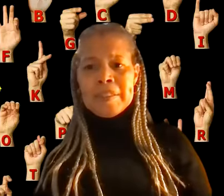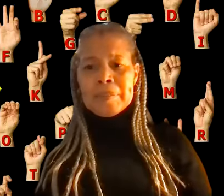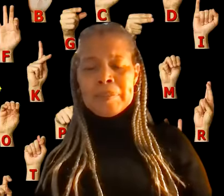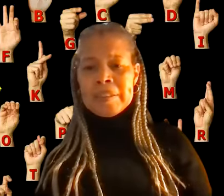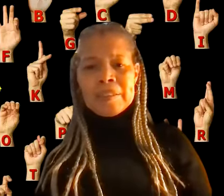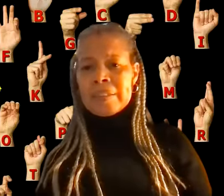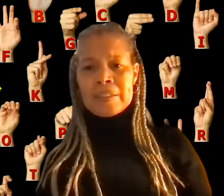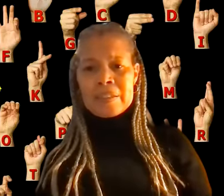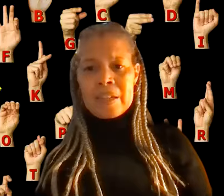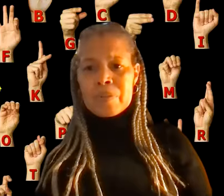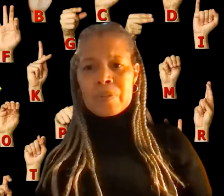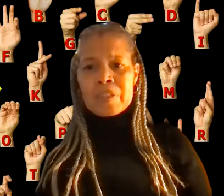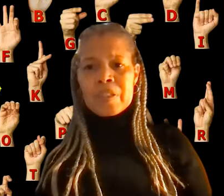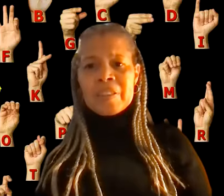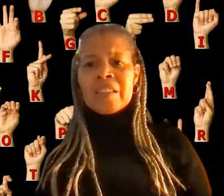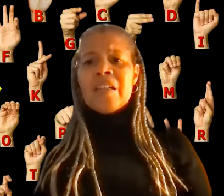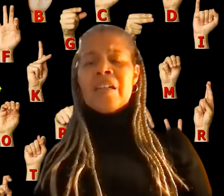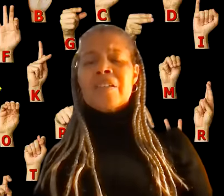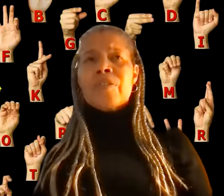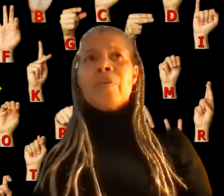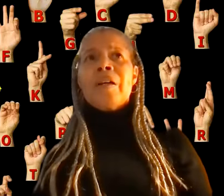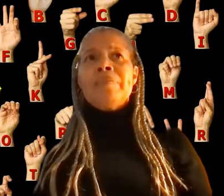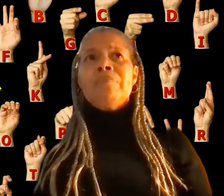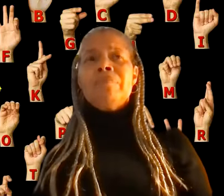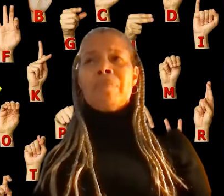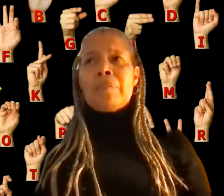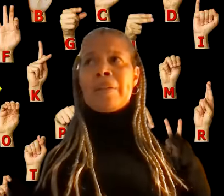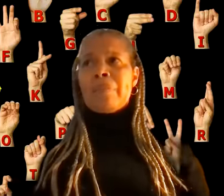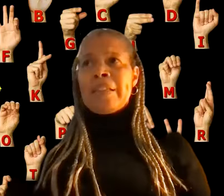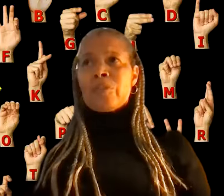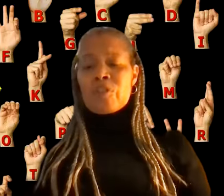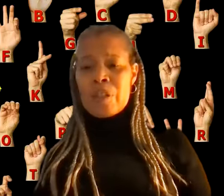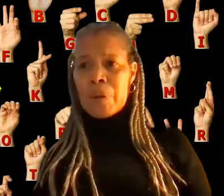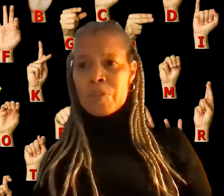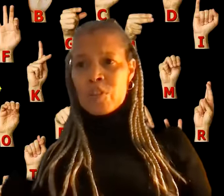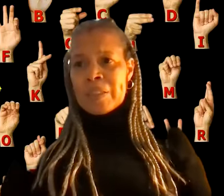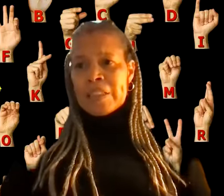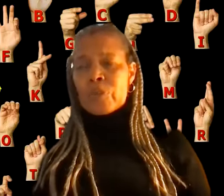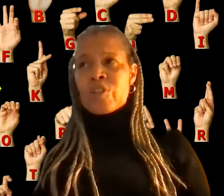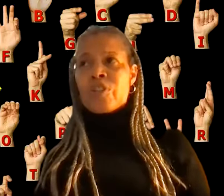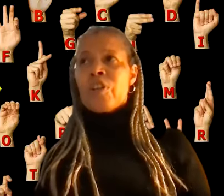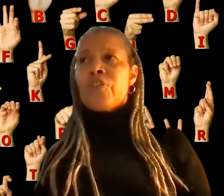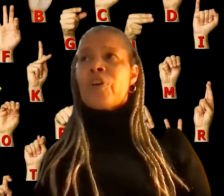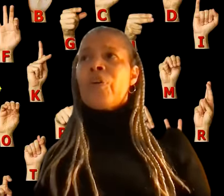Uh, and I think that's absolutely correct. So, um, my, my last question, I promise this is my last question. So